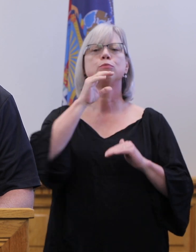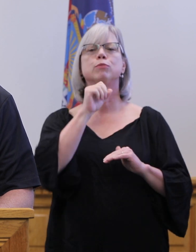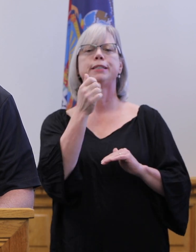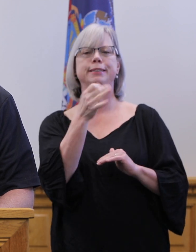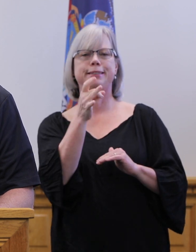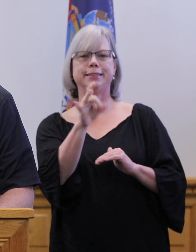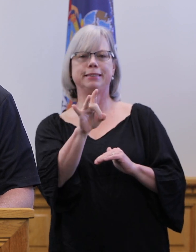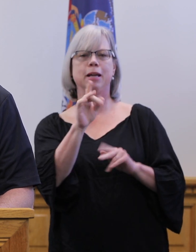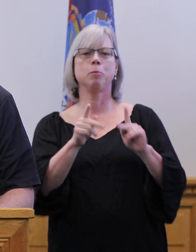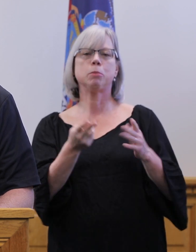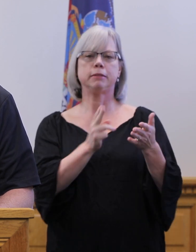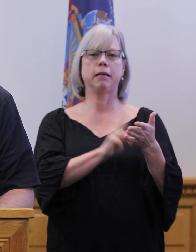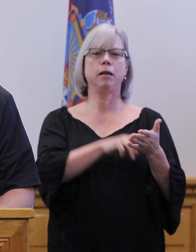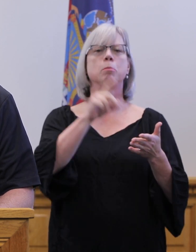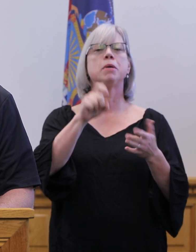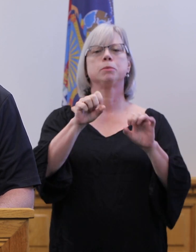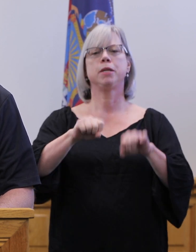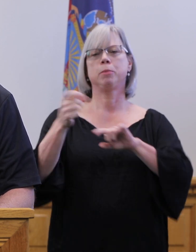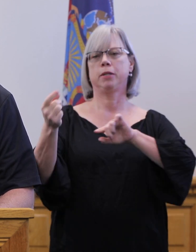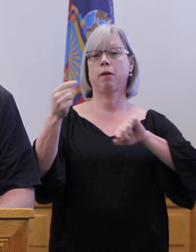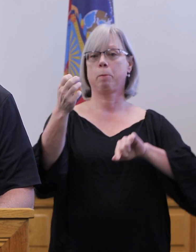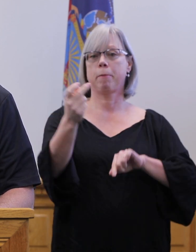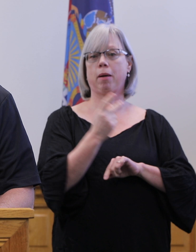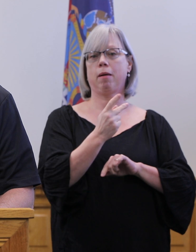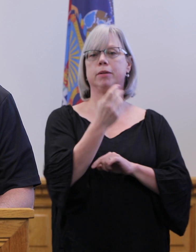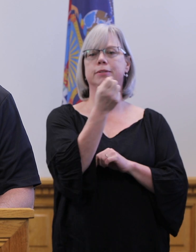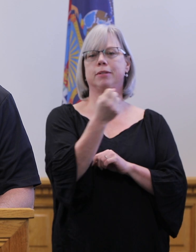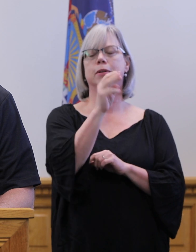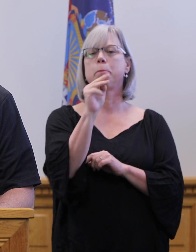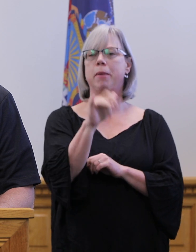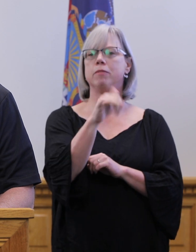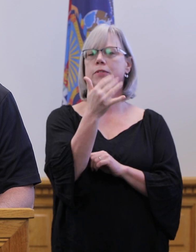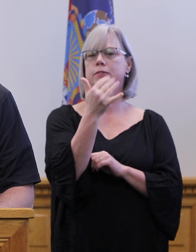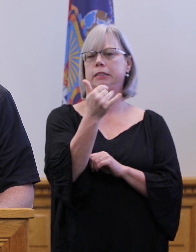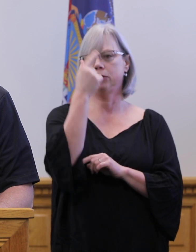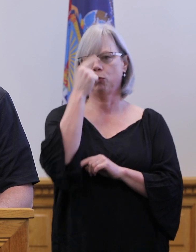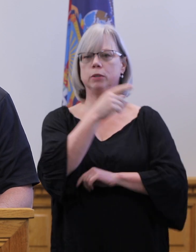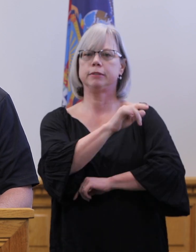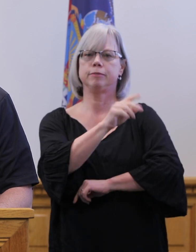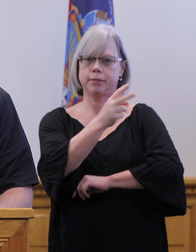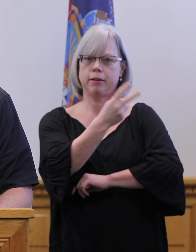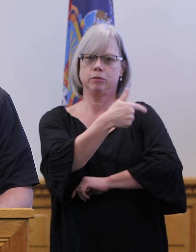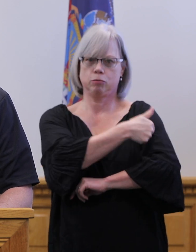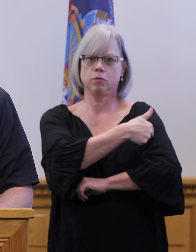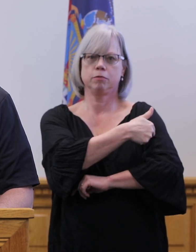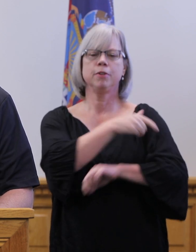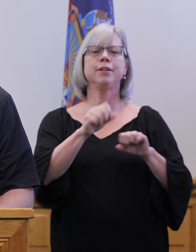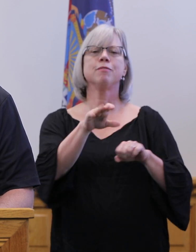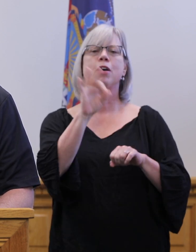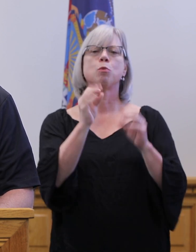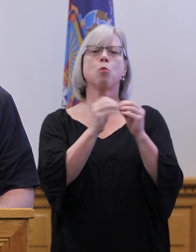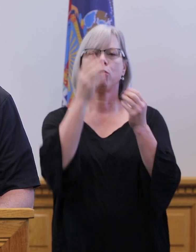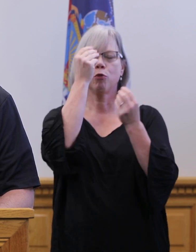sign up for this clinic must be able to return on Saturday, May 15th for their second dose. You can find more information about all